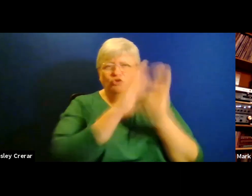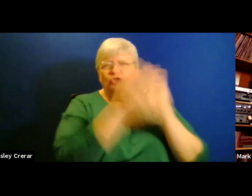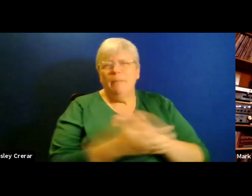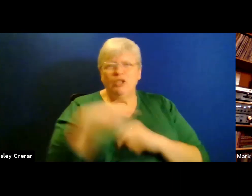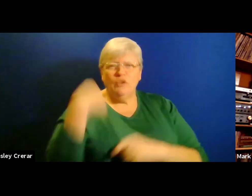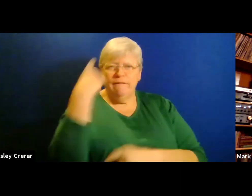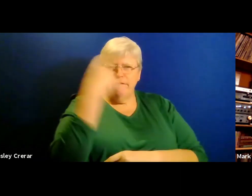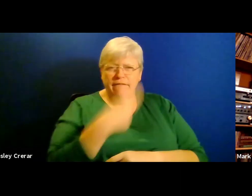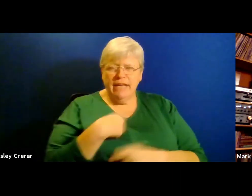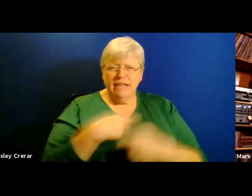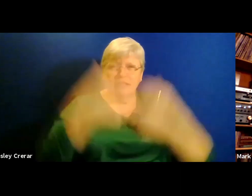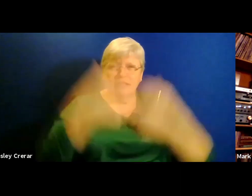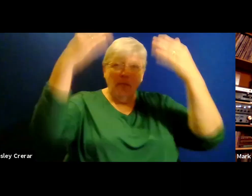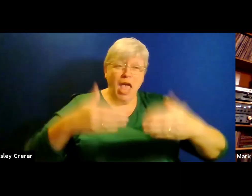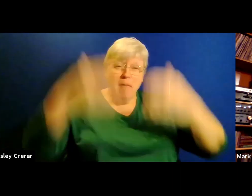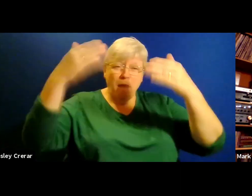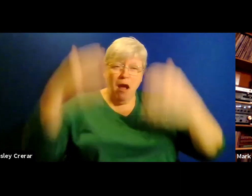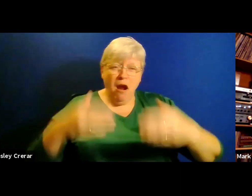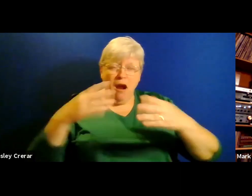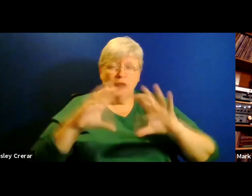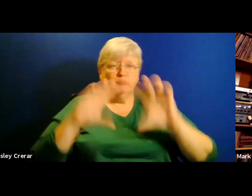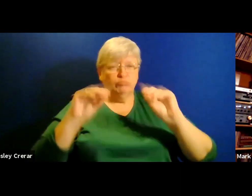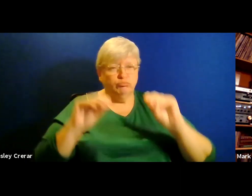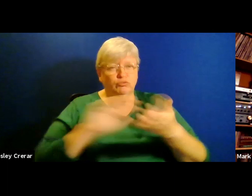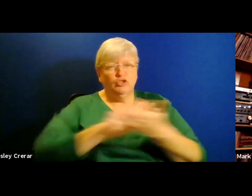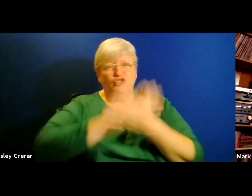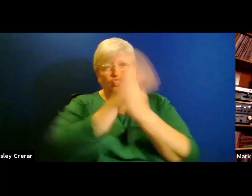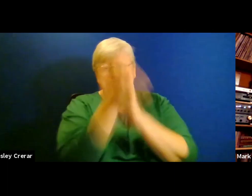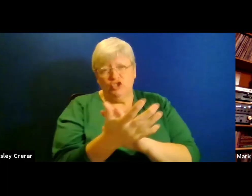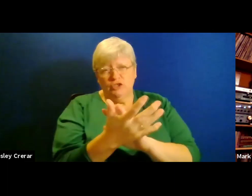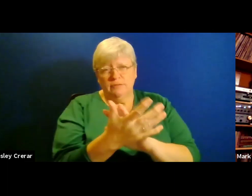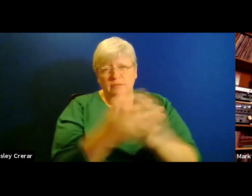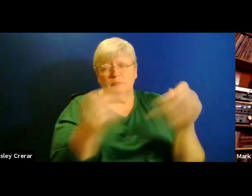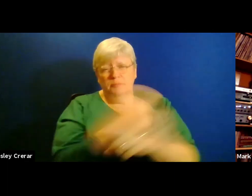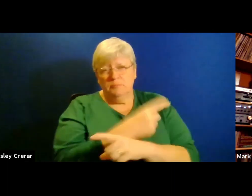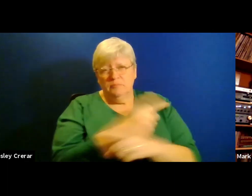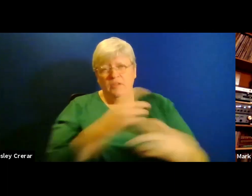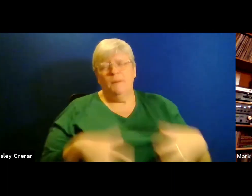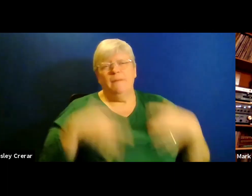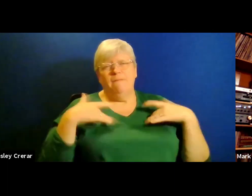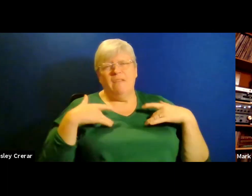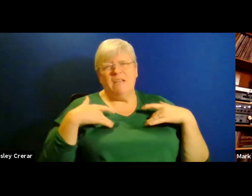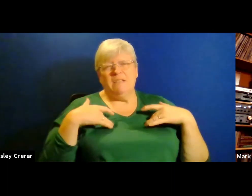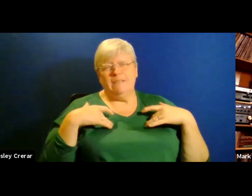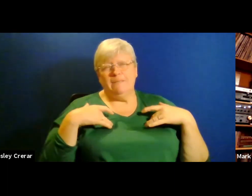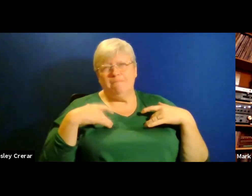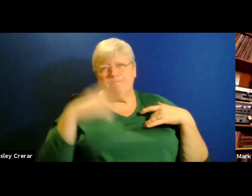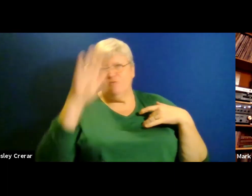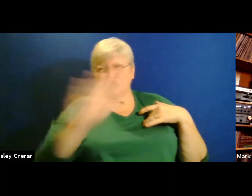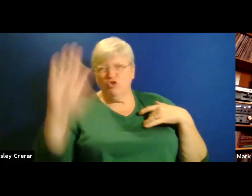The paper scoured for loopholes, rips and flaws. We felt for cracks and polyfiller plugged